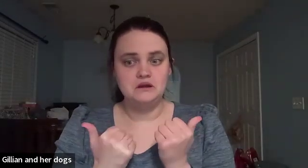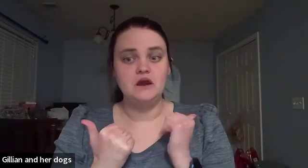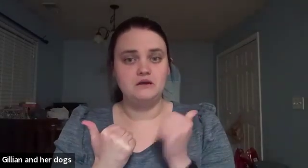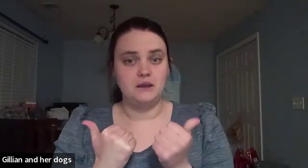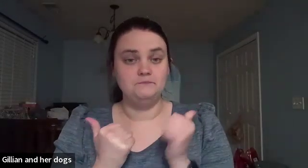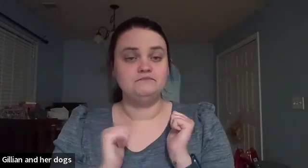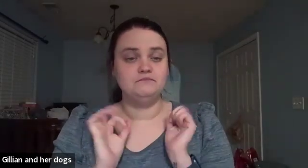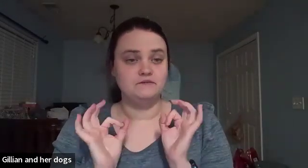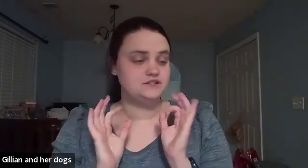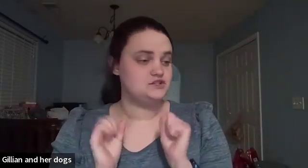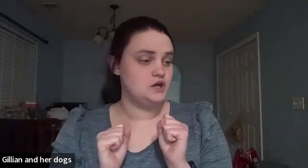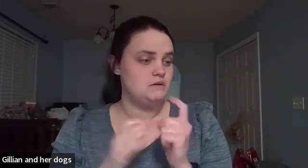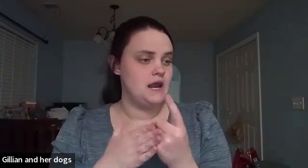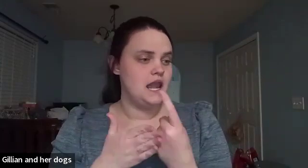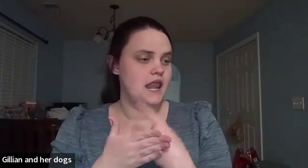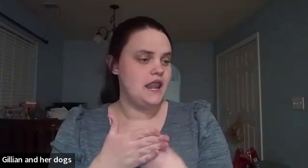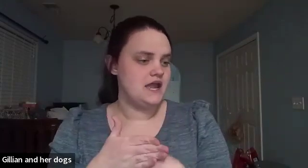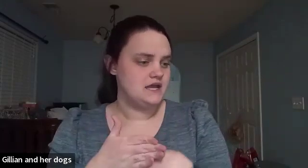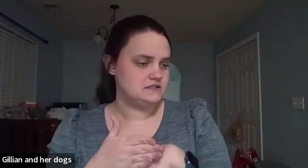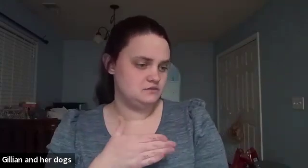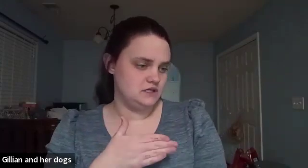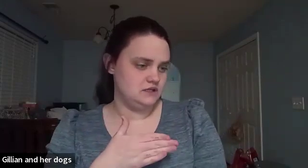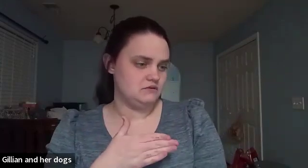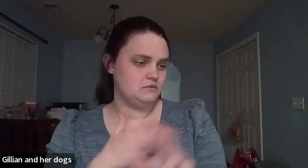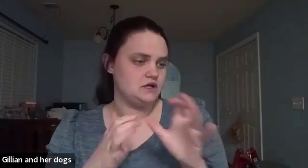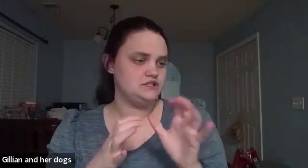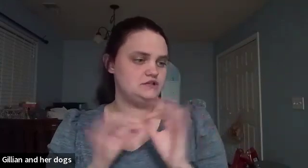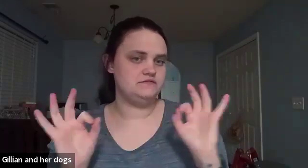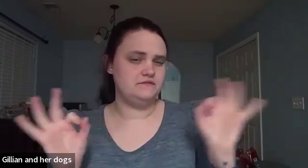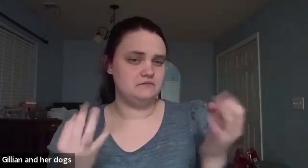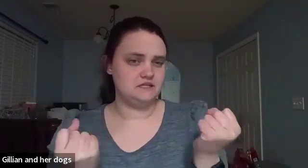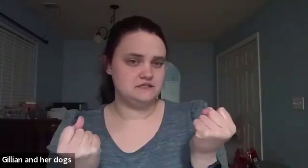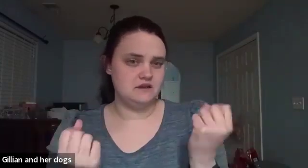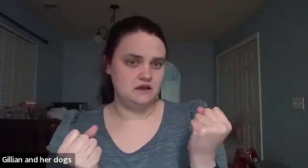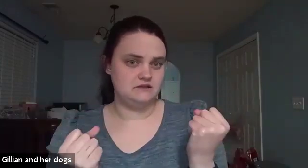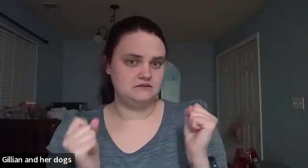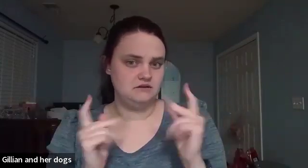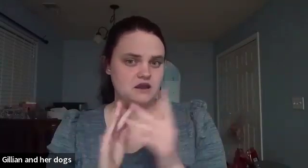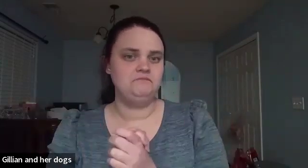Good. Okay. Perfect. So, next week we're going to do family signs, okay?